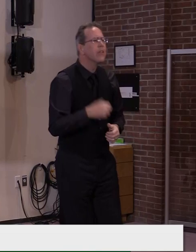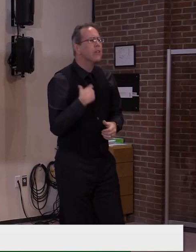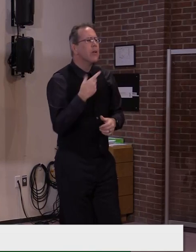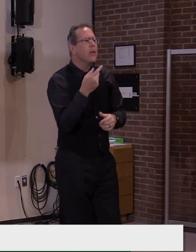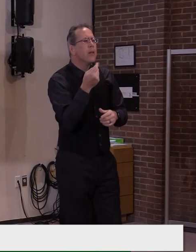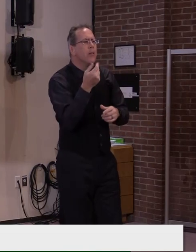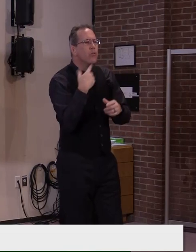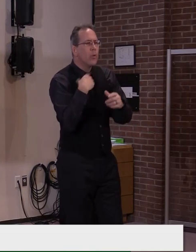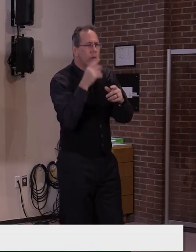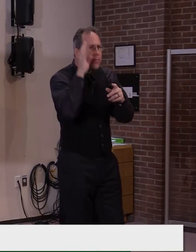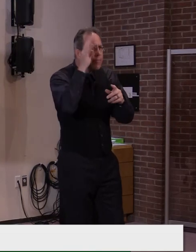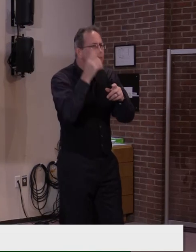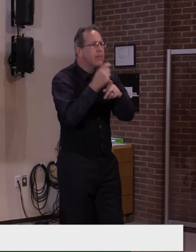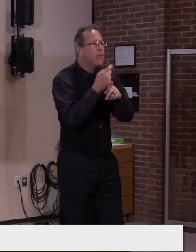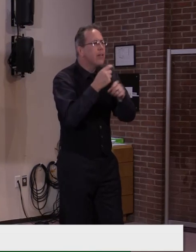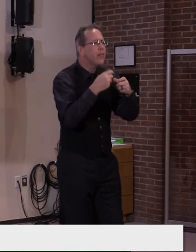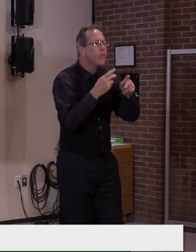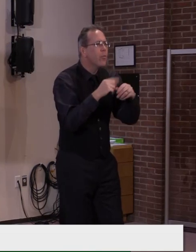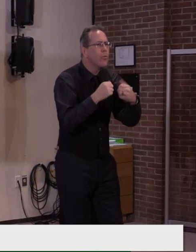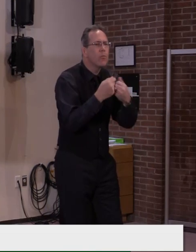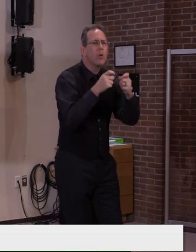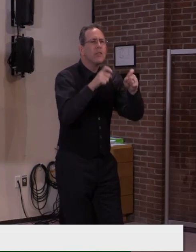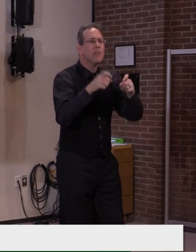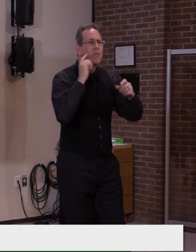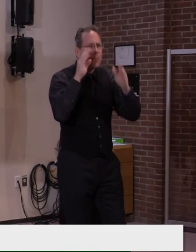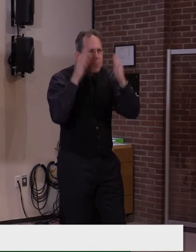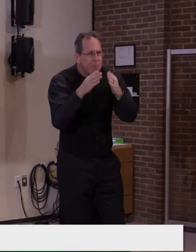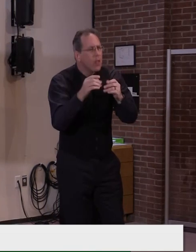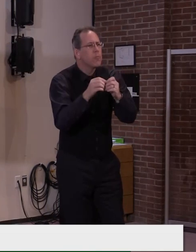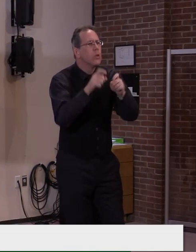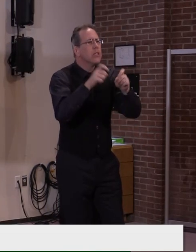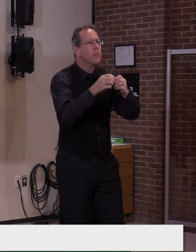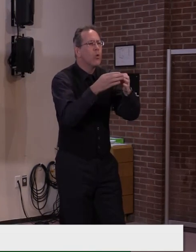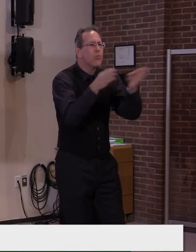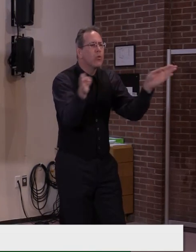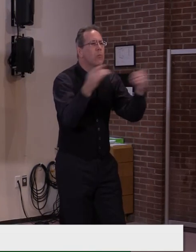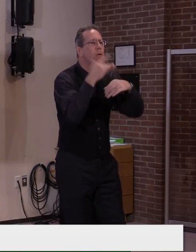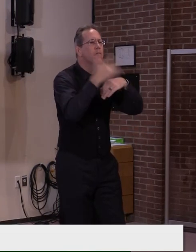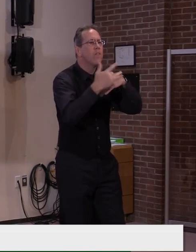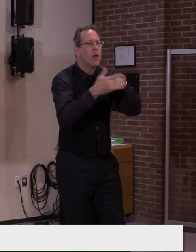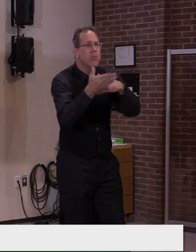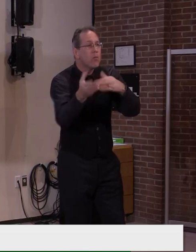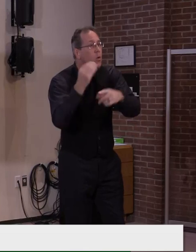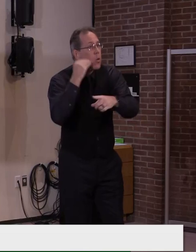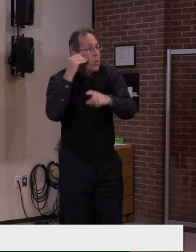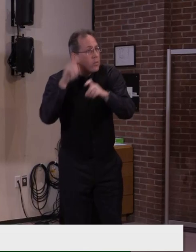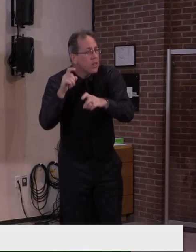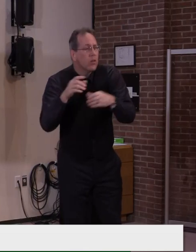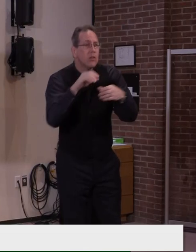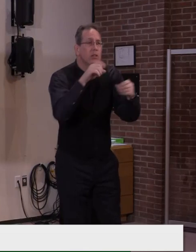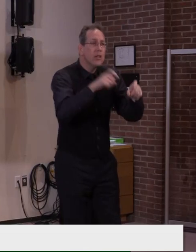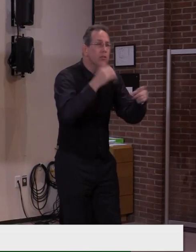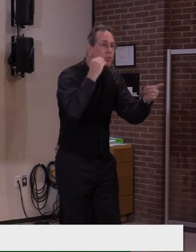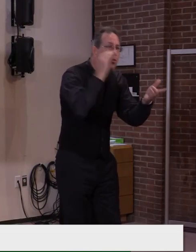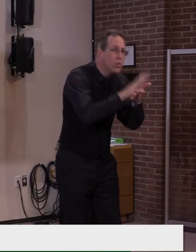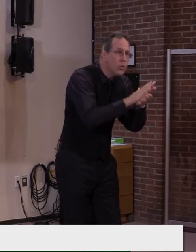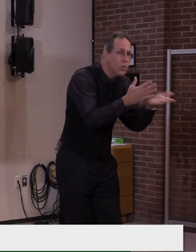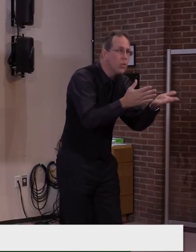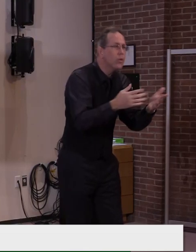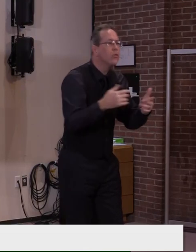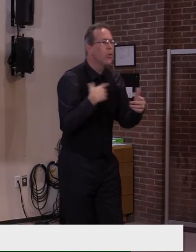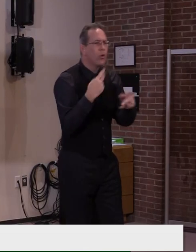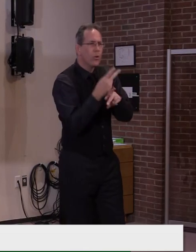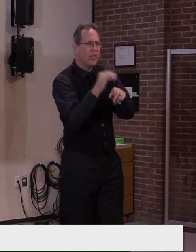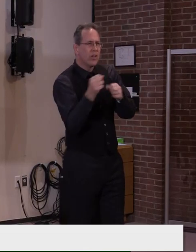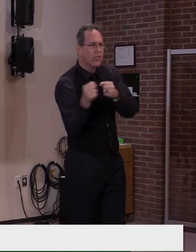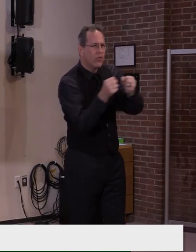more broadly available to both students and their families. This will be part of a larger testing strategy to expand the access to antigen tests